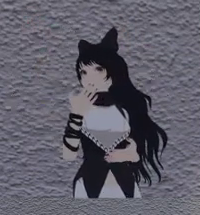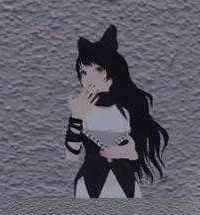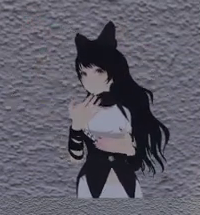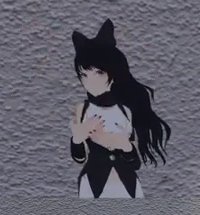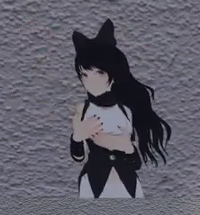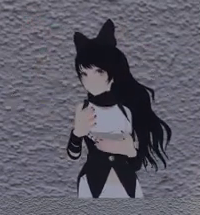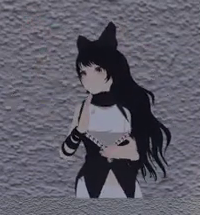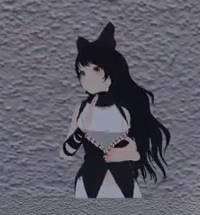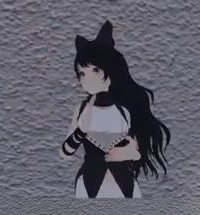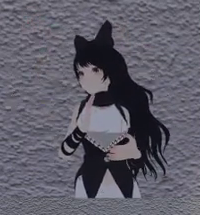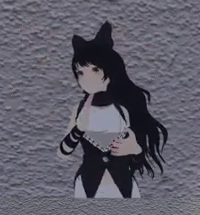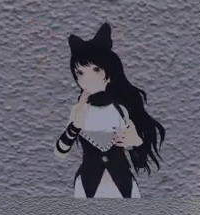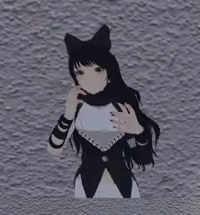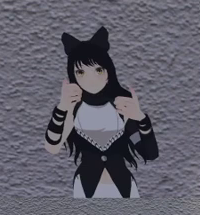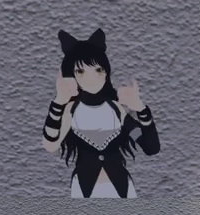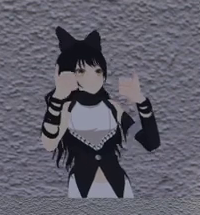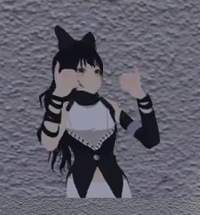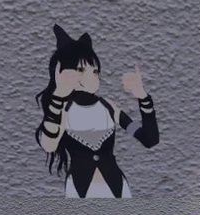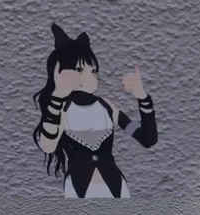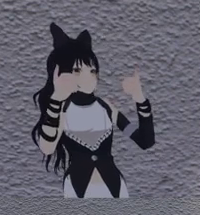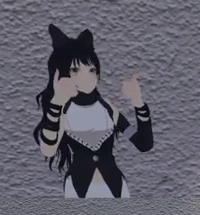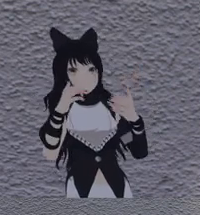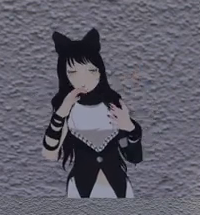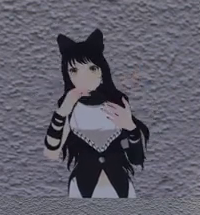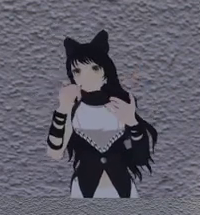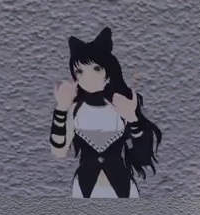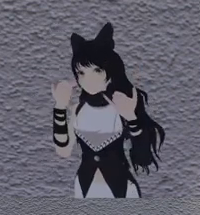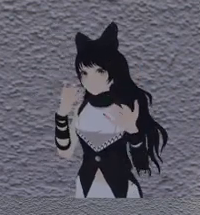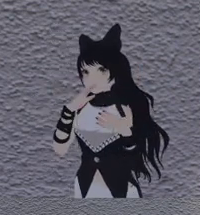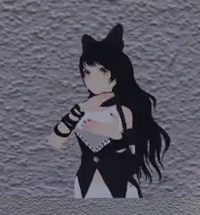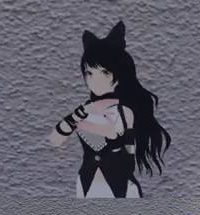good? I'm good myself. I'm fine.